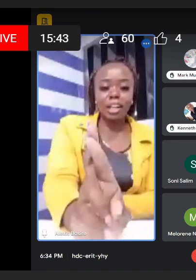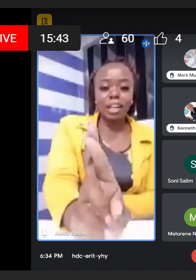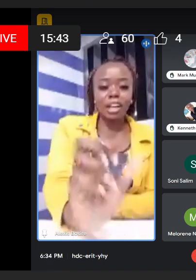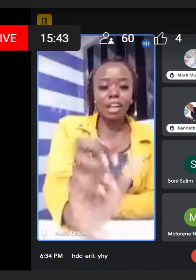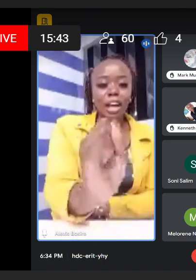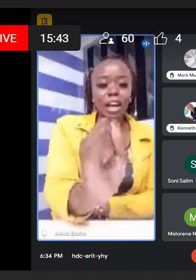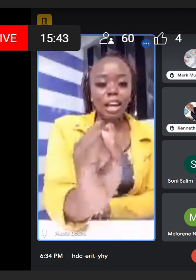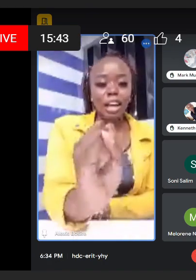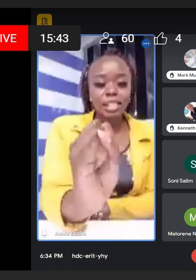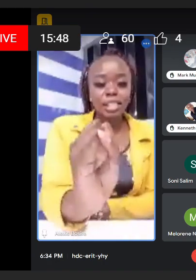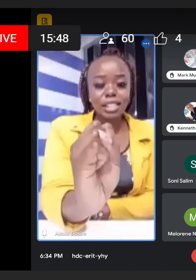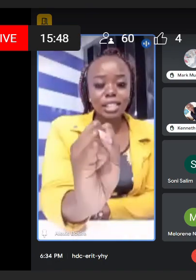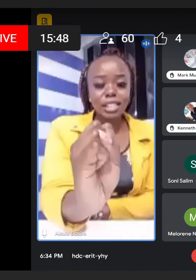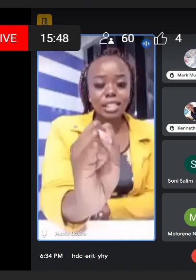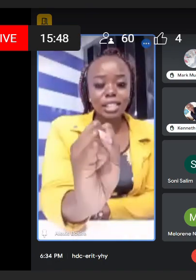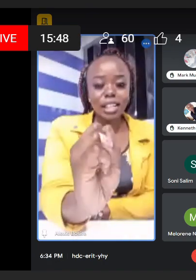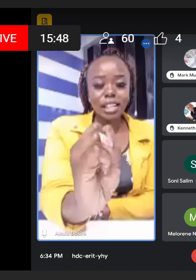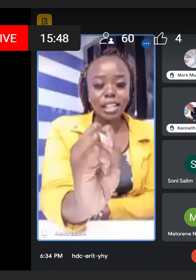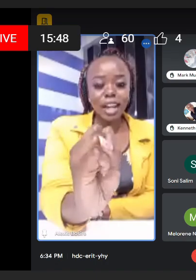R,